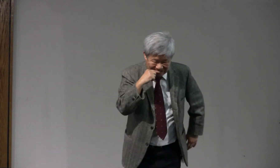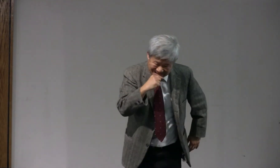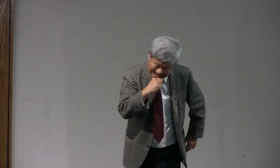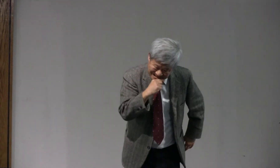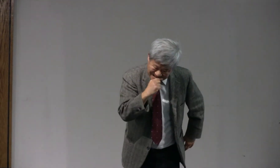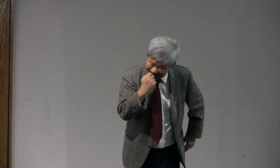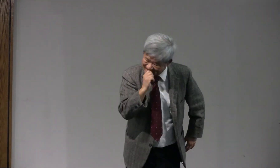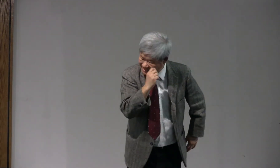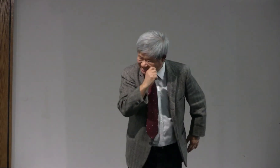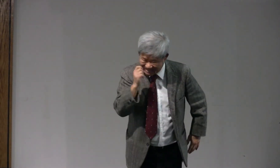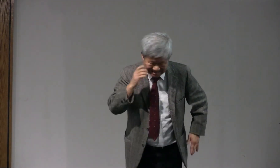Brush your teeth.